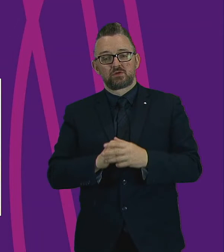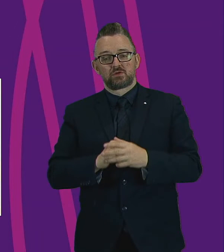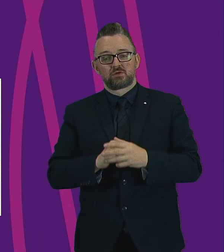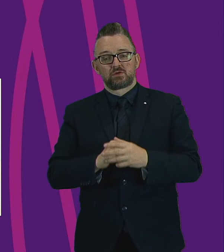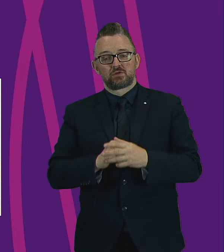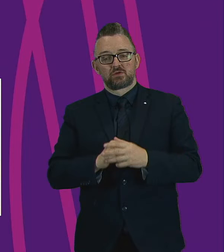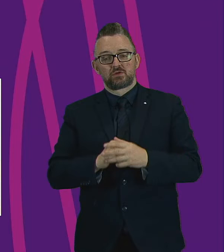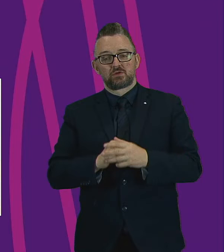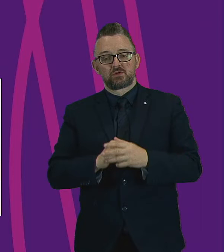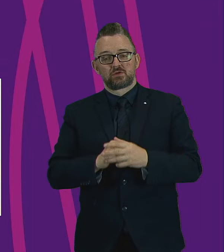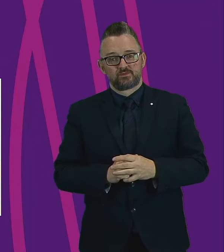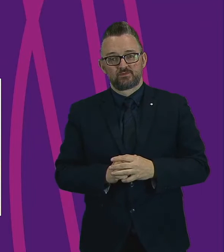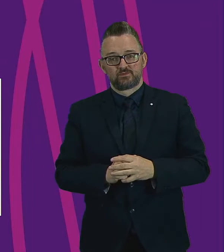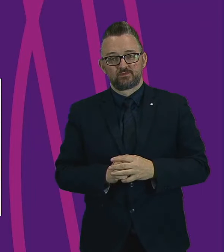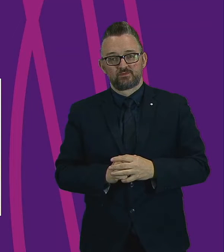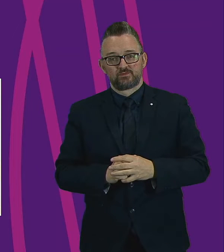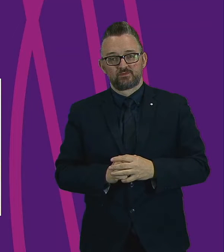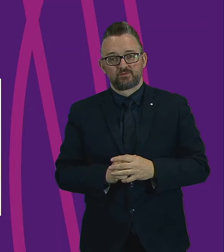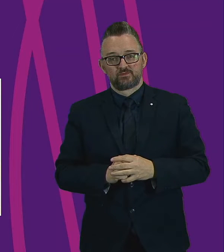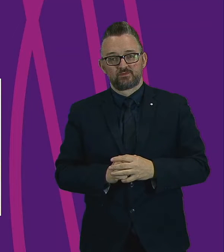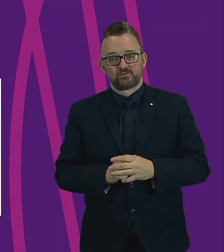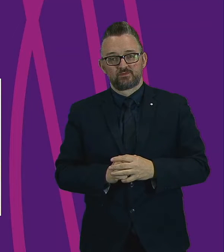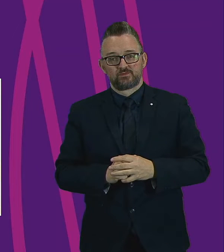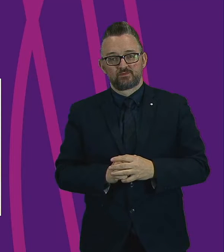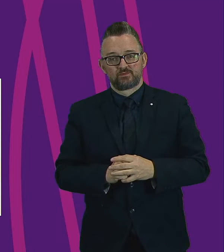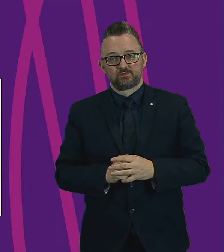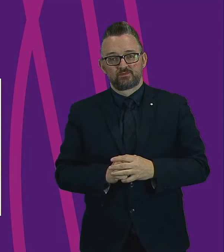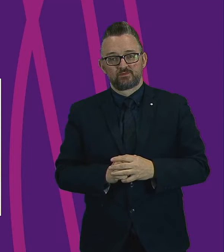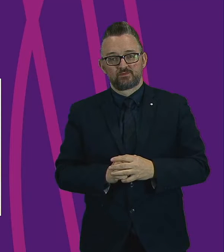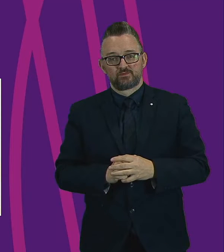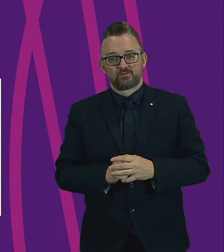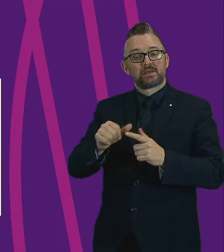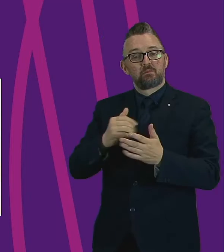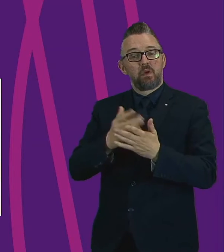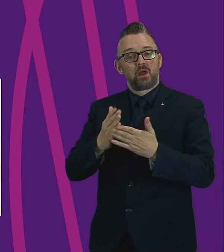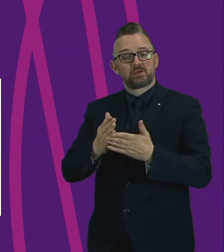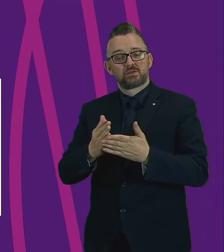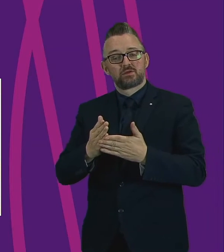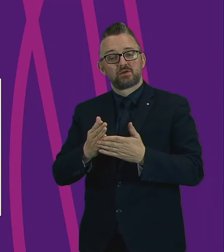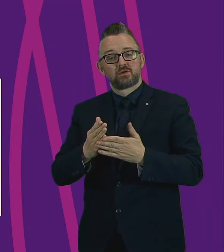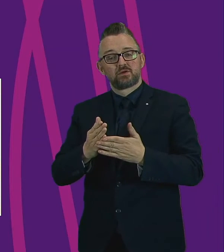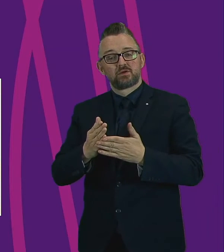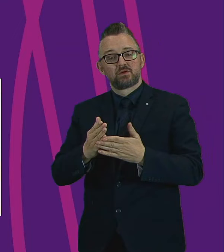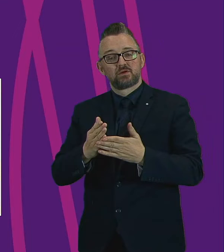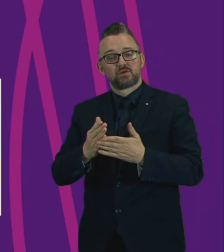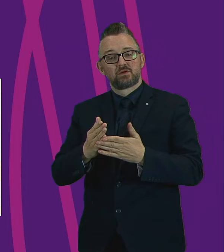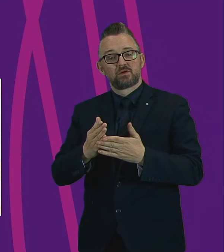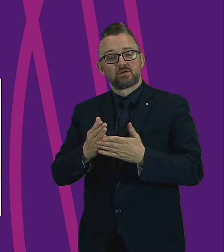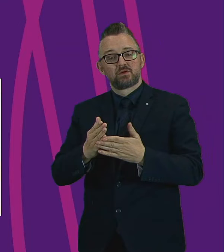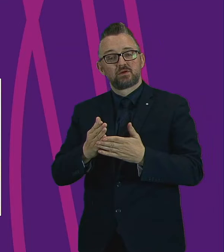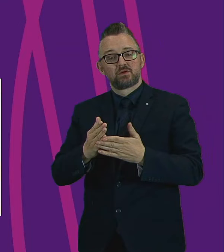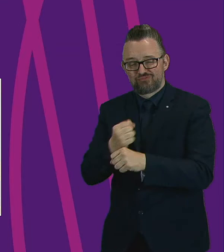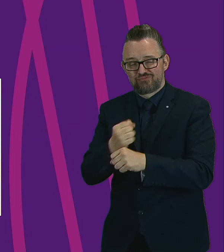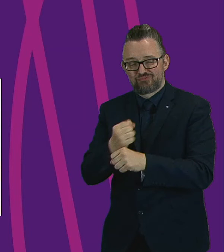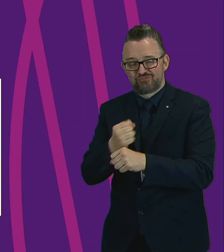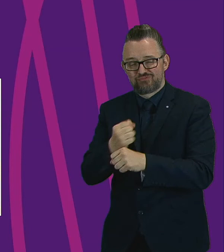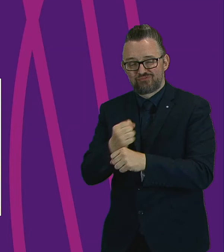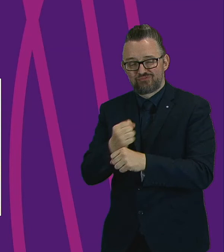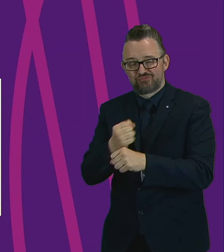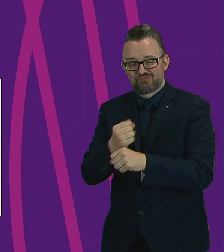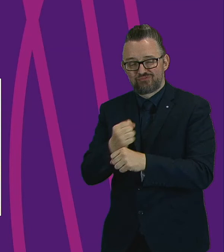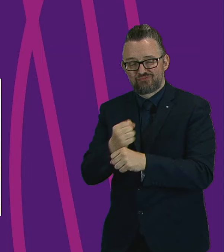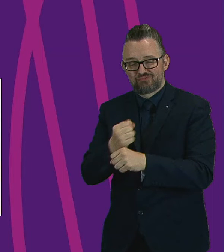HS2. Now, Presiding Officer, the next steps required to rebuild their economy after the shutdown caused